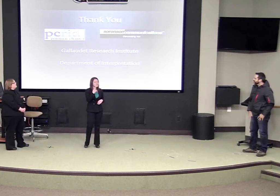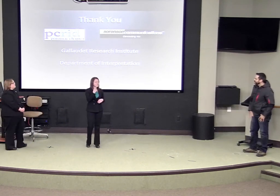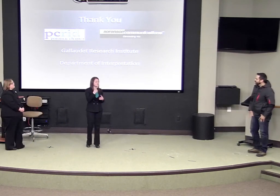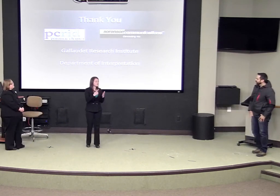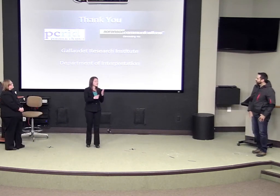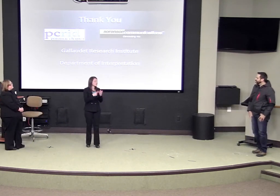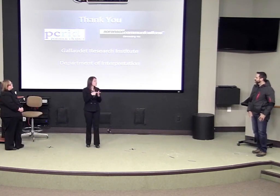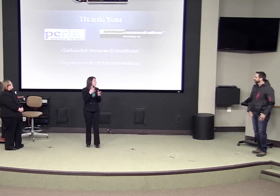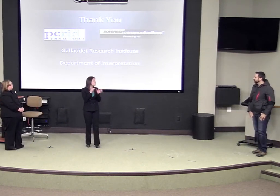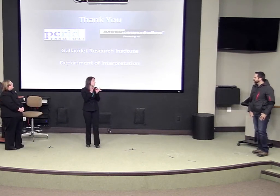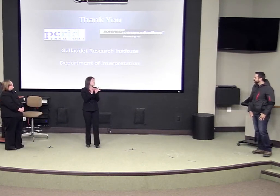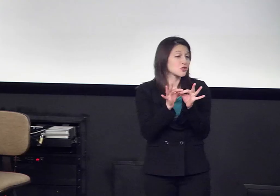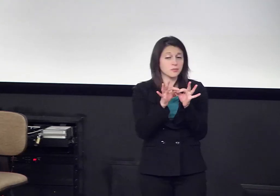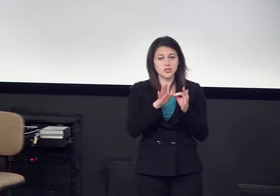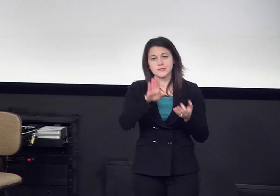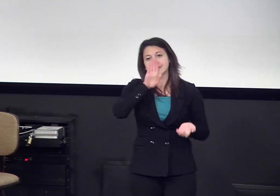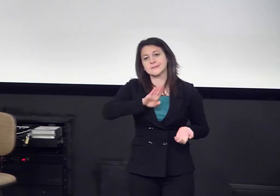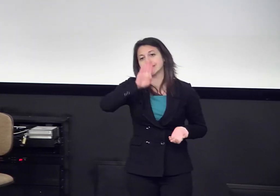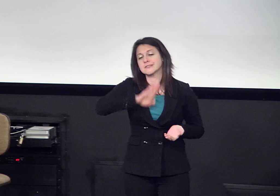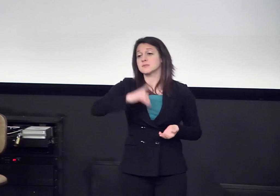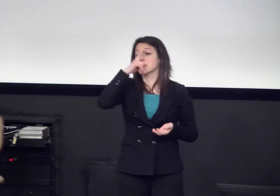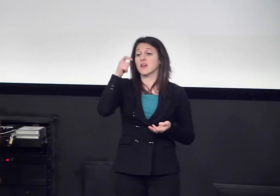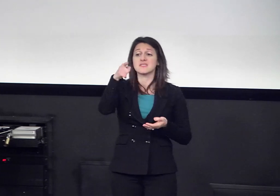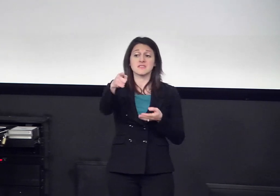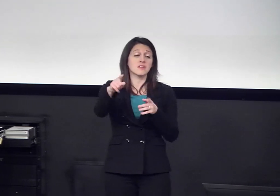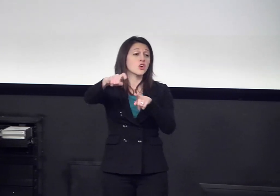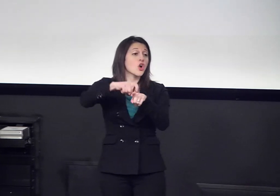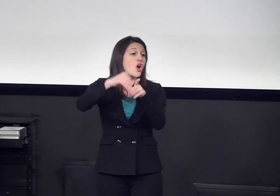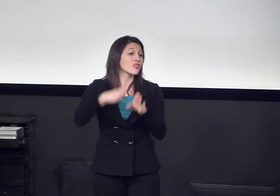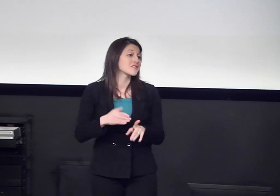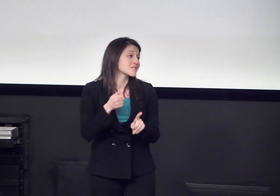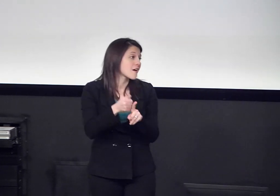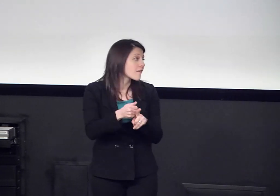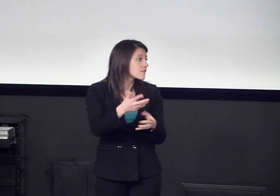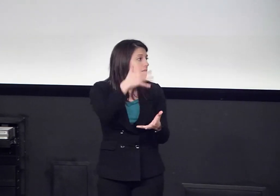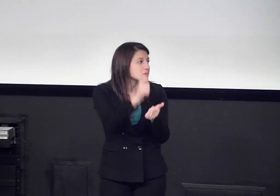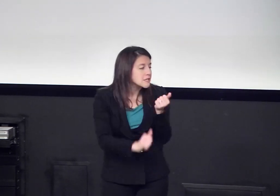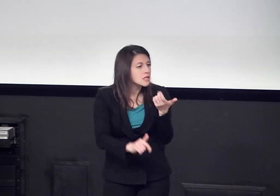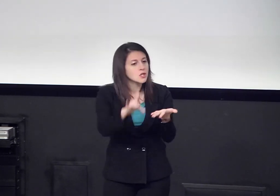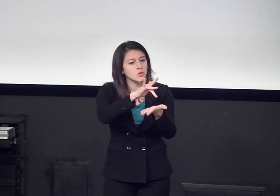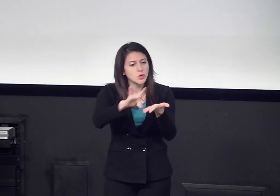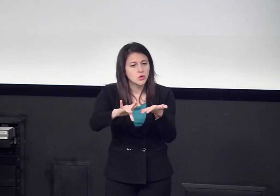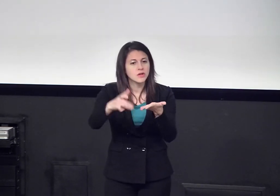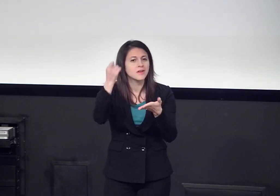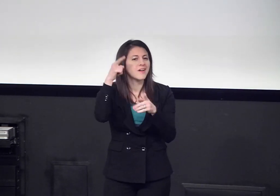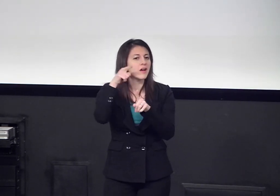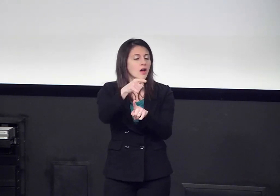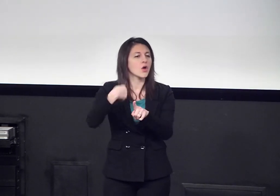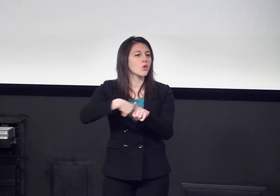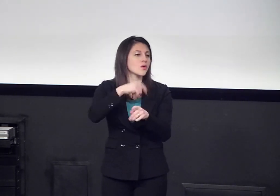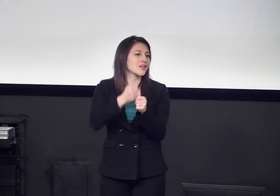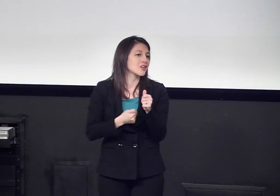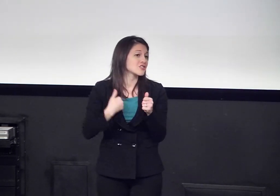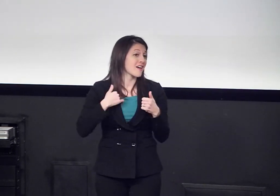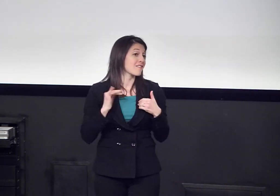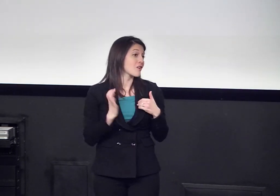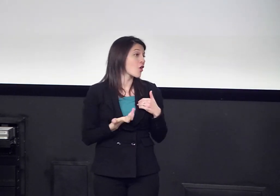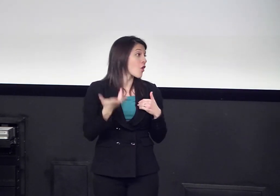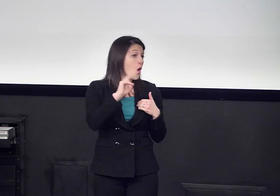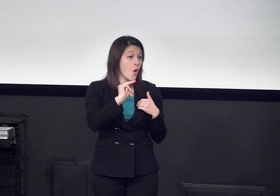That is an important point. I know that sometimes interpreters become frustrated because the caller is mean or is rude, and we each